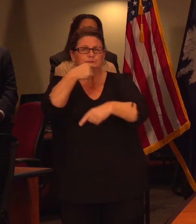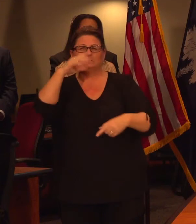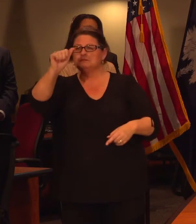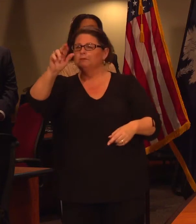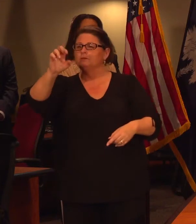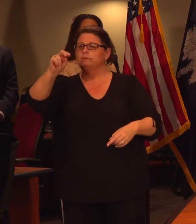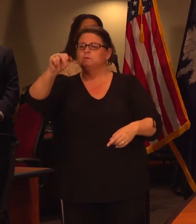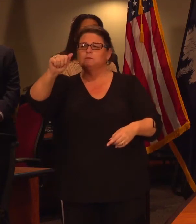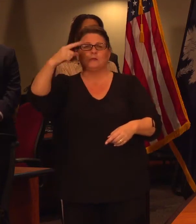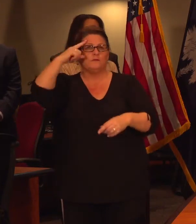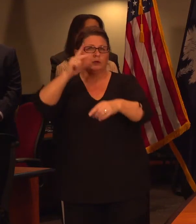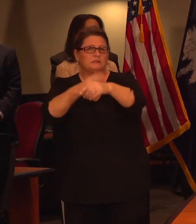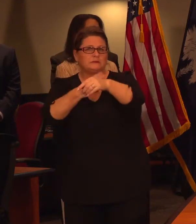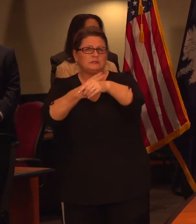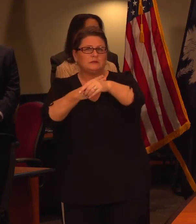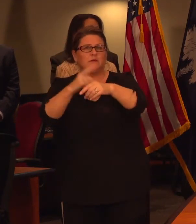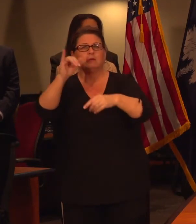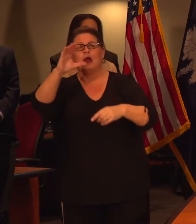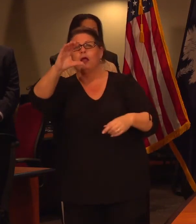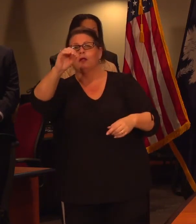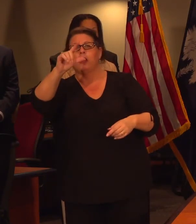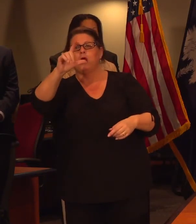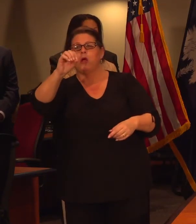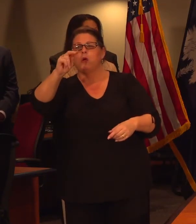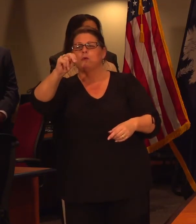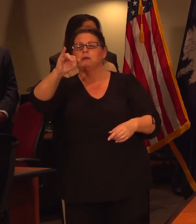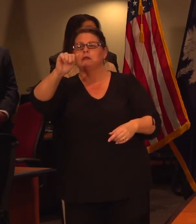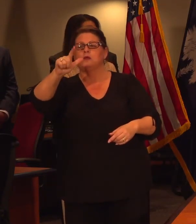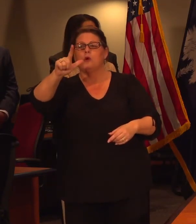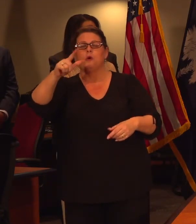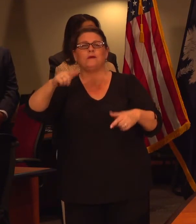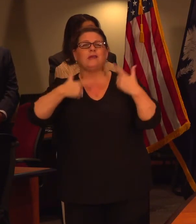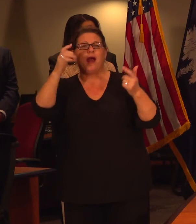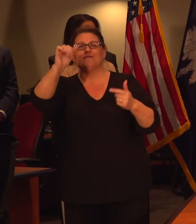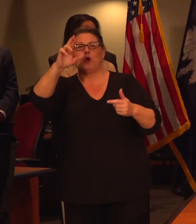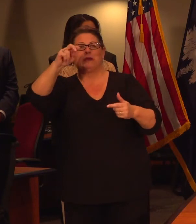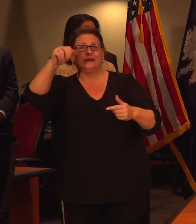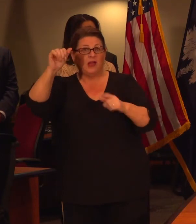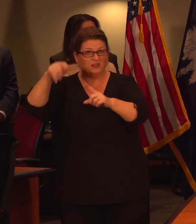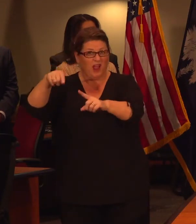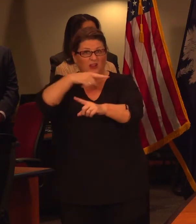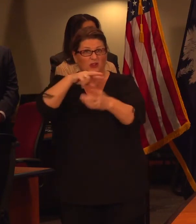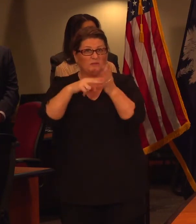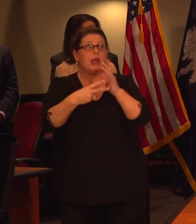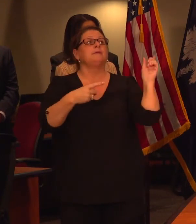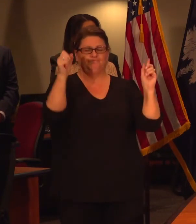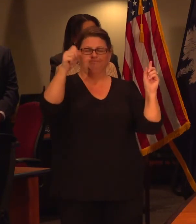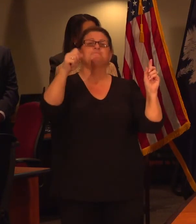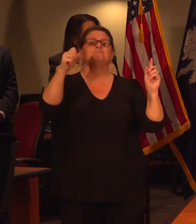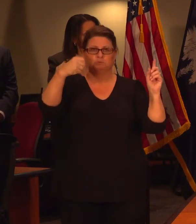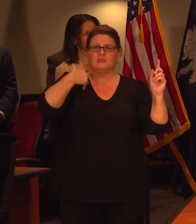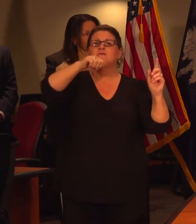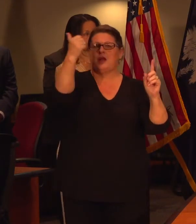mentioned as possible surge hospitals. Have arenas like Colonial Life Arena been contacted? Everyone has been considered. We've had people